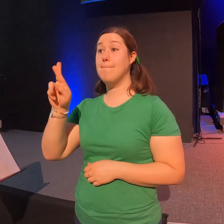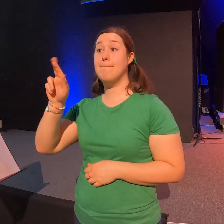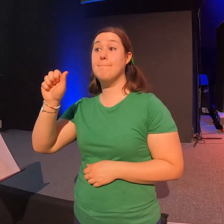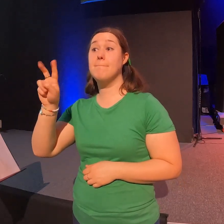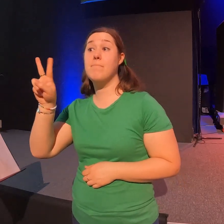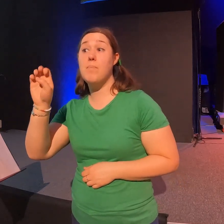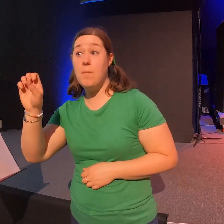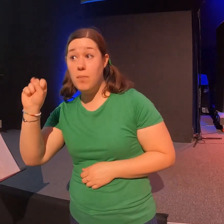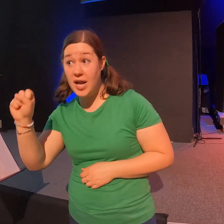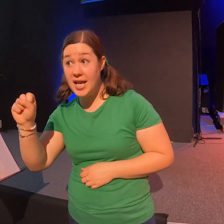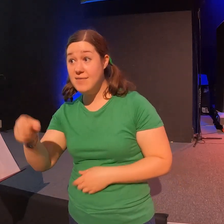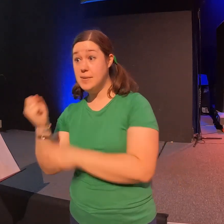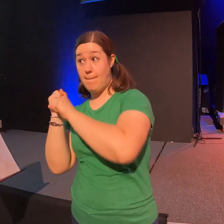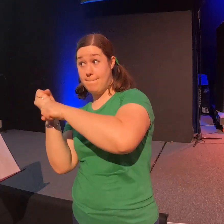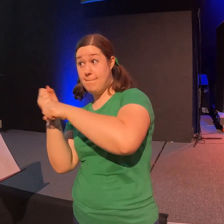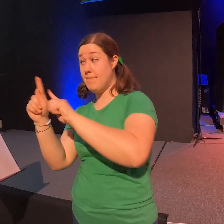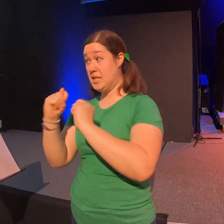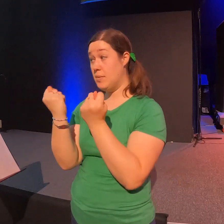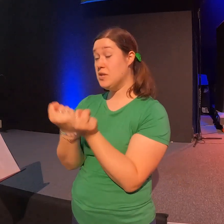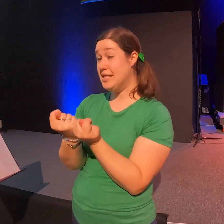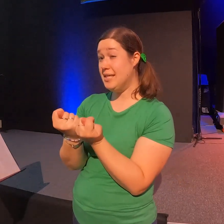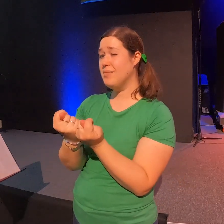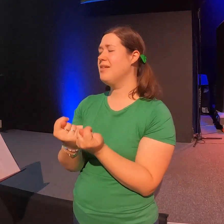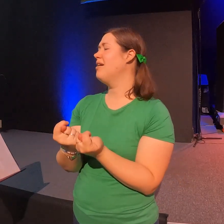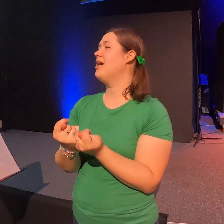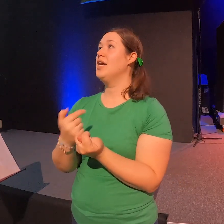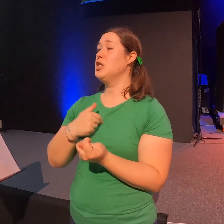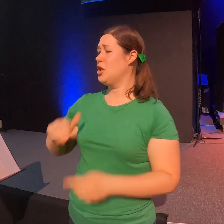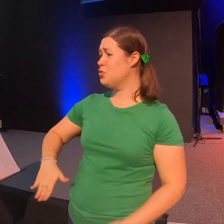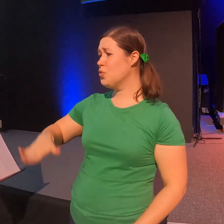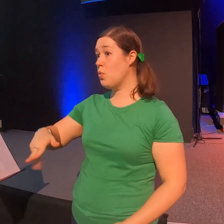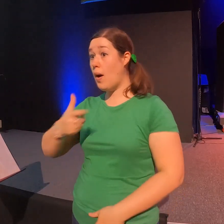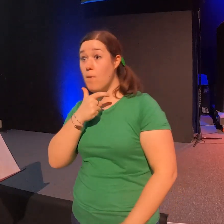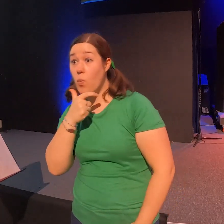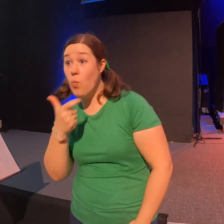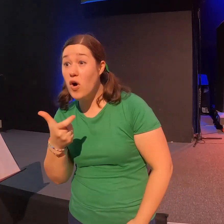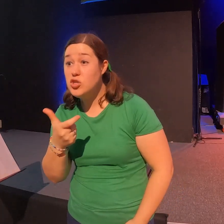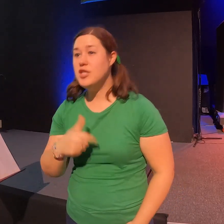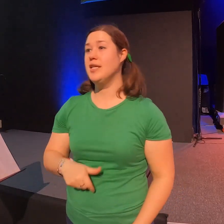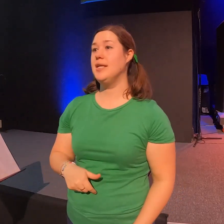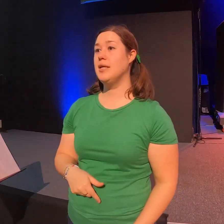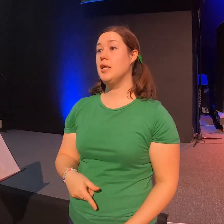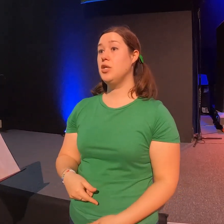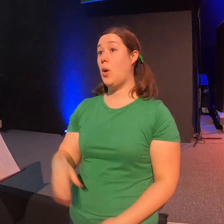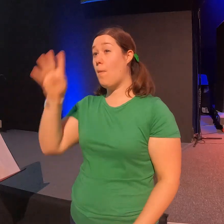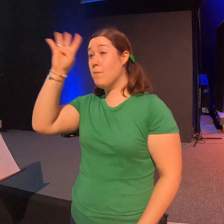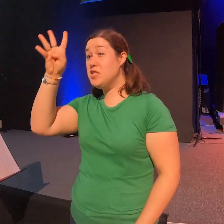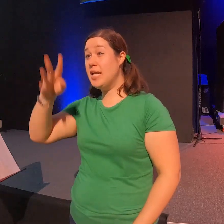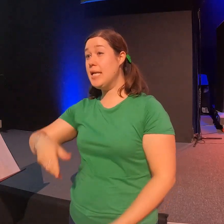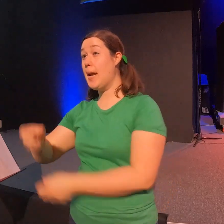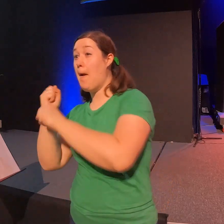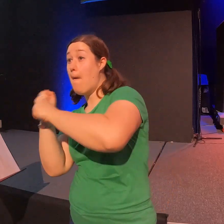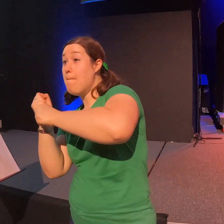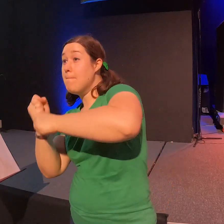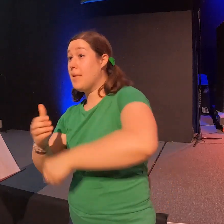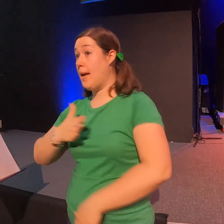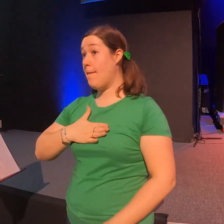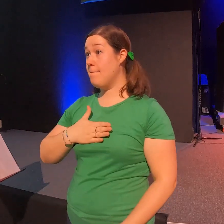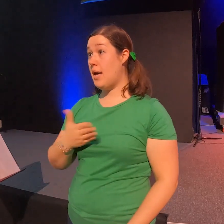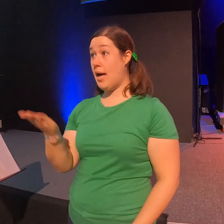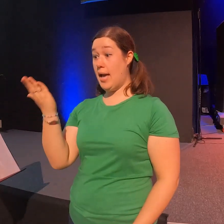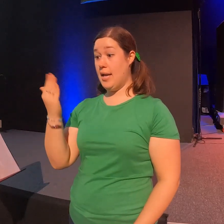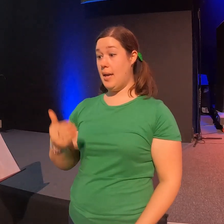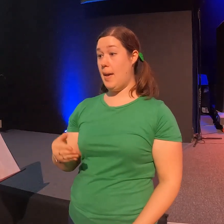and I played baseball, and I would be in the backyard by myself pretending to be on the Braves, a pitcher for